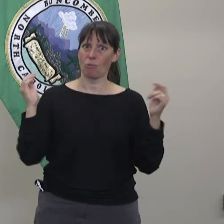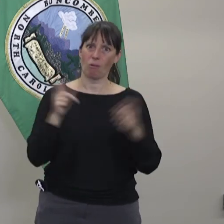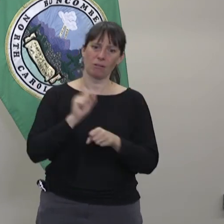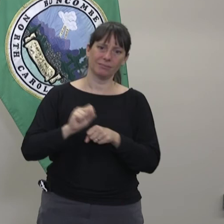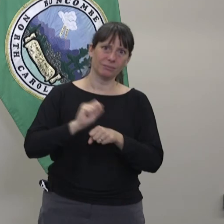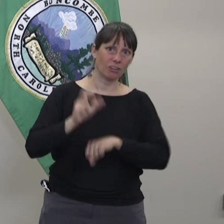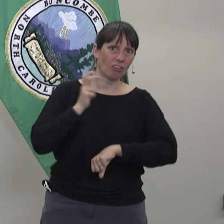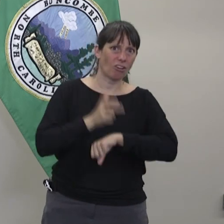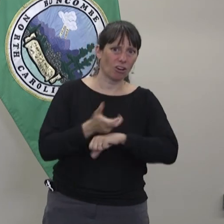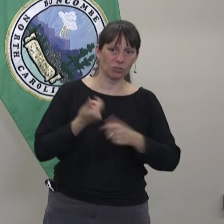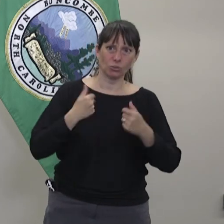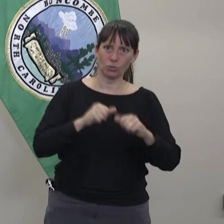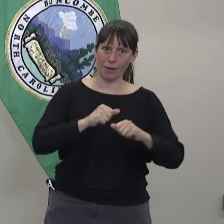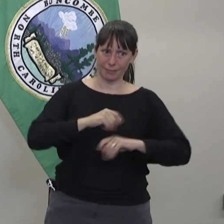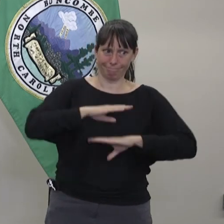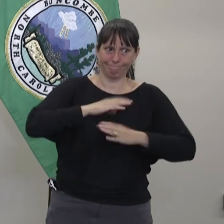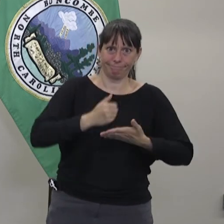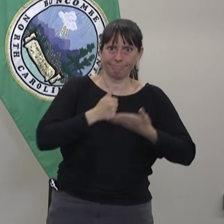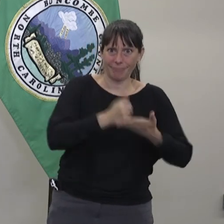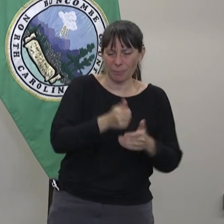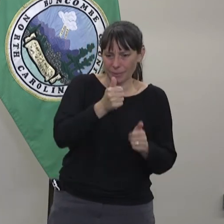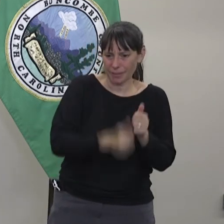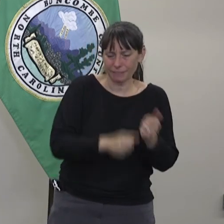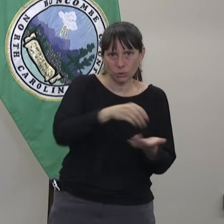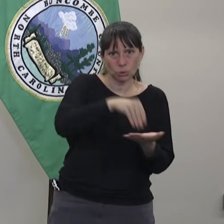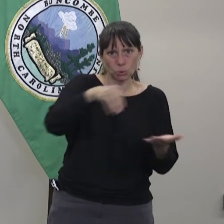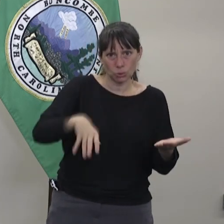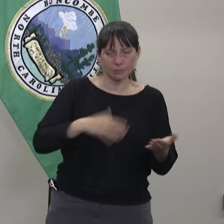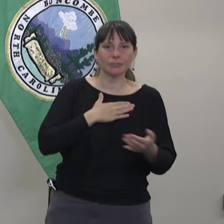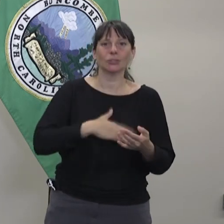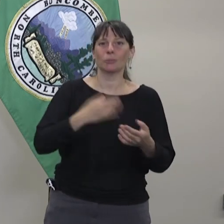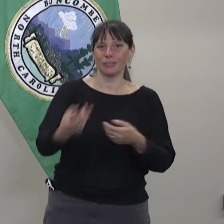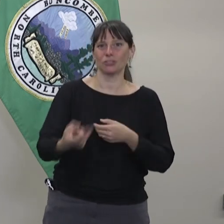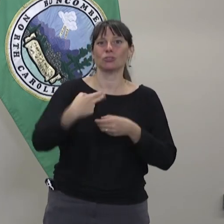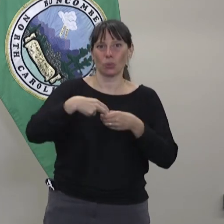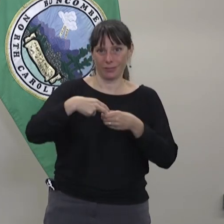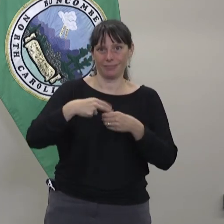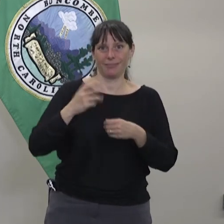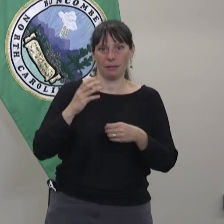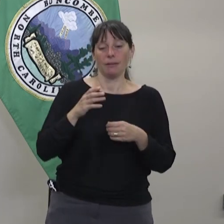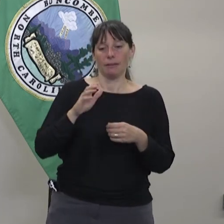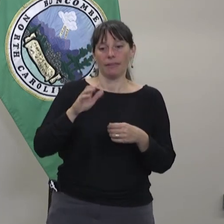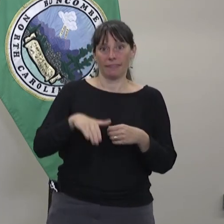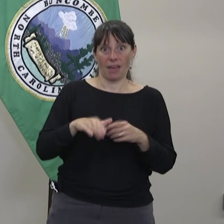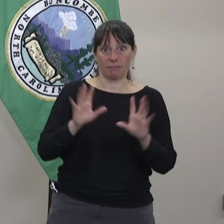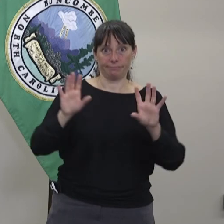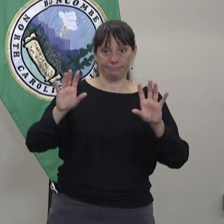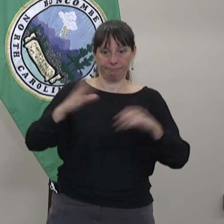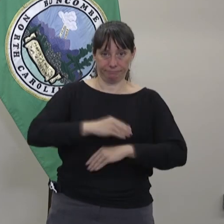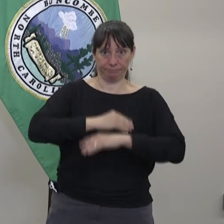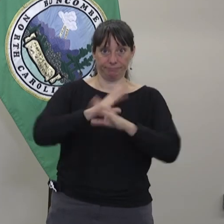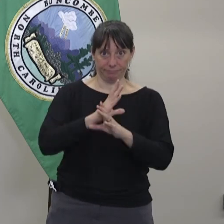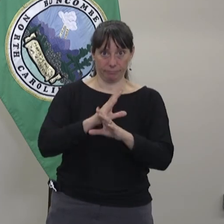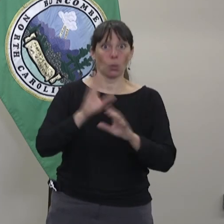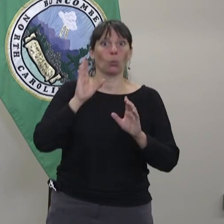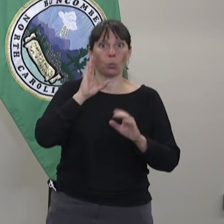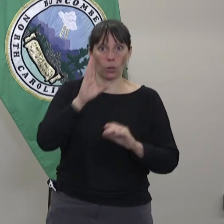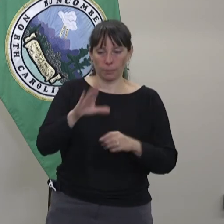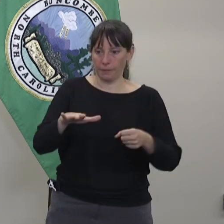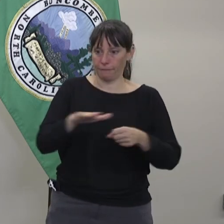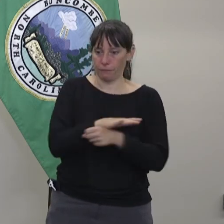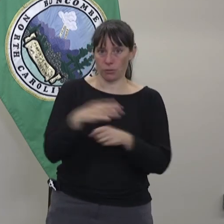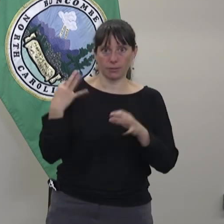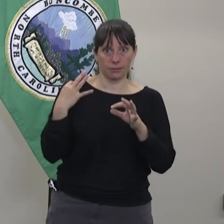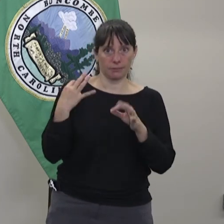in Spanish by Buncombe County Government, support service staff from Asheville City Schools and Buncombe County